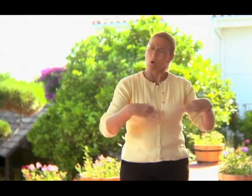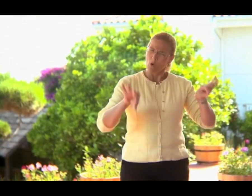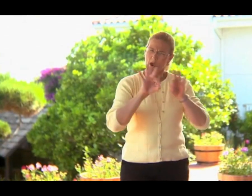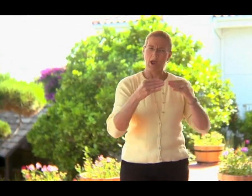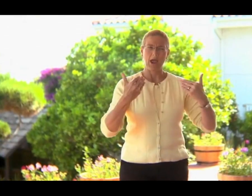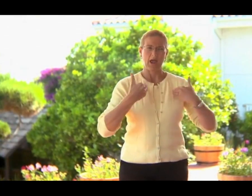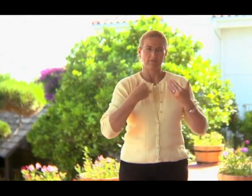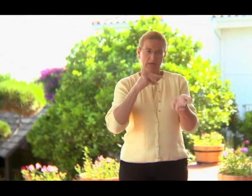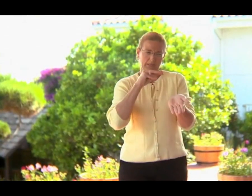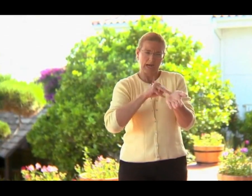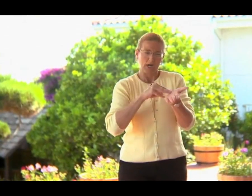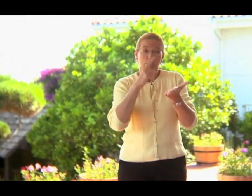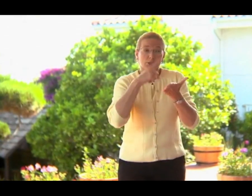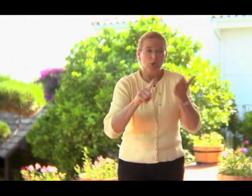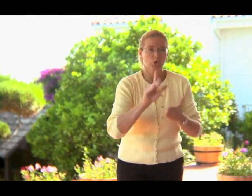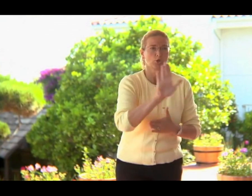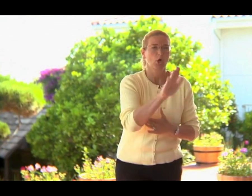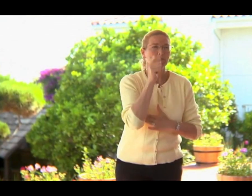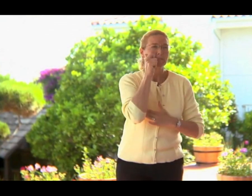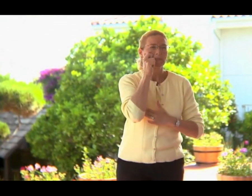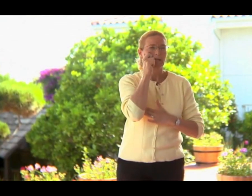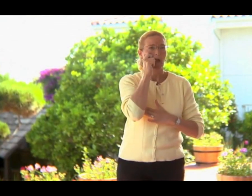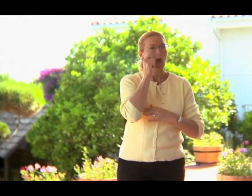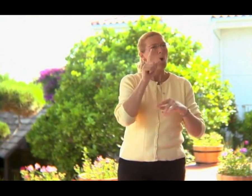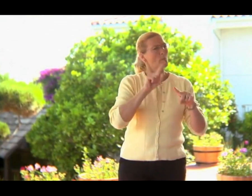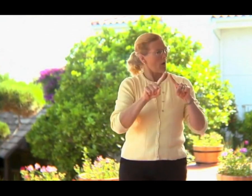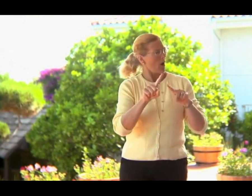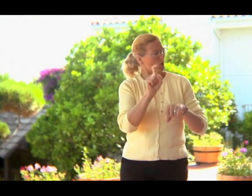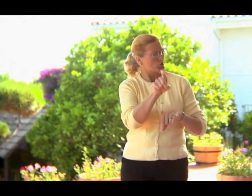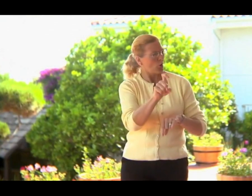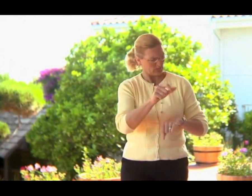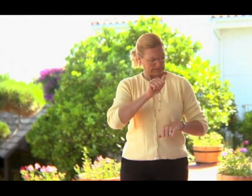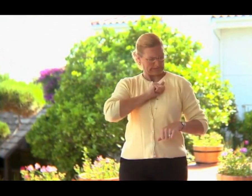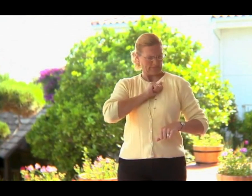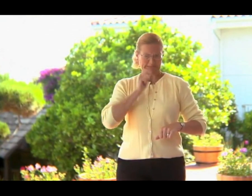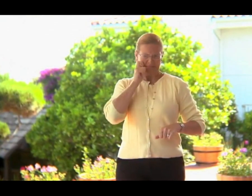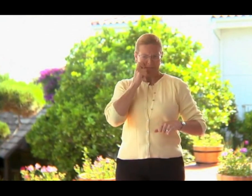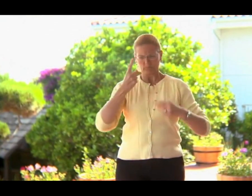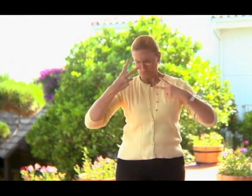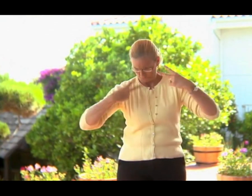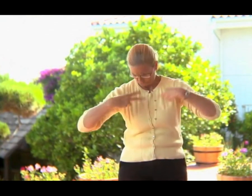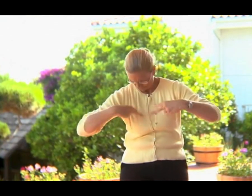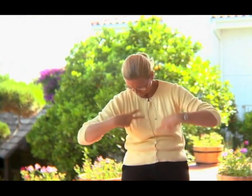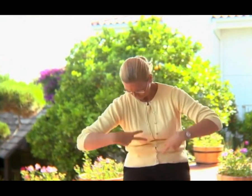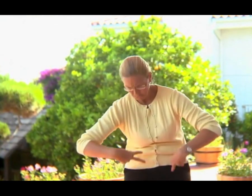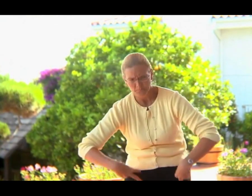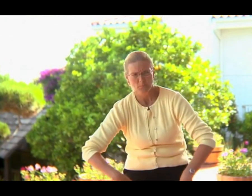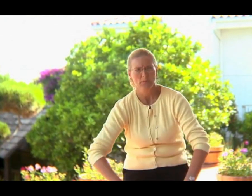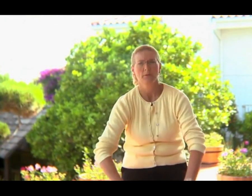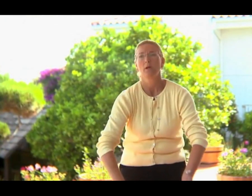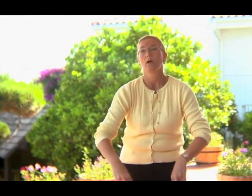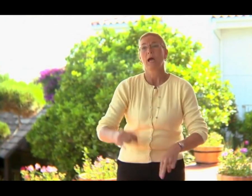It is important for you to have your doctor check your skin, but you should also do a skin